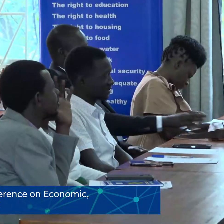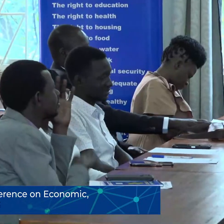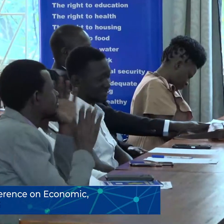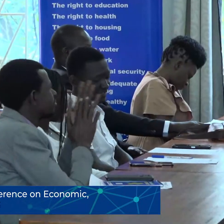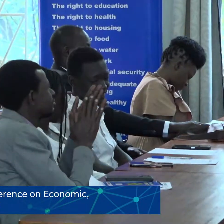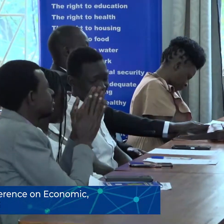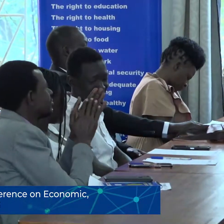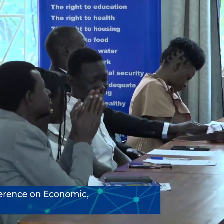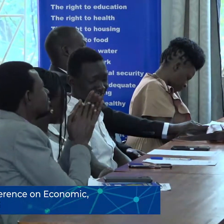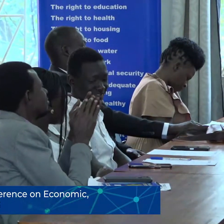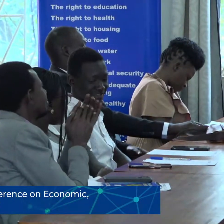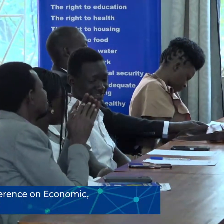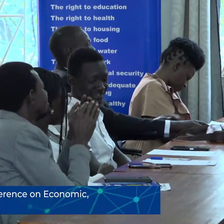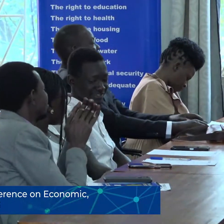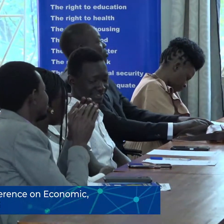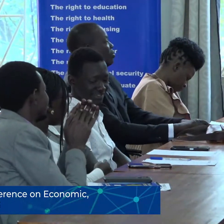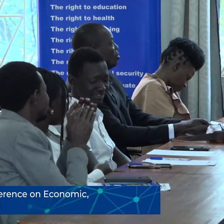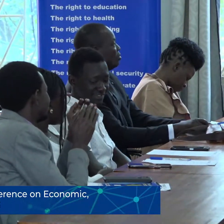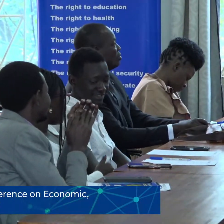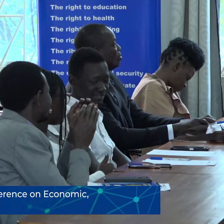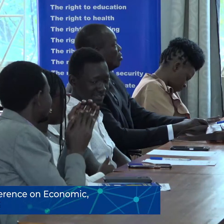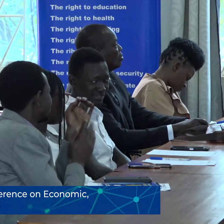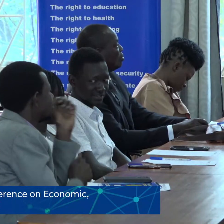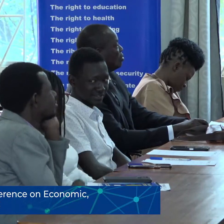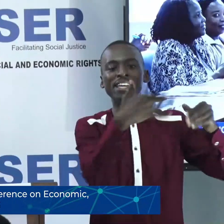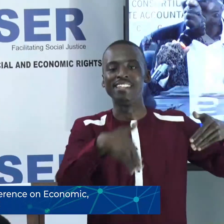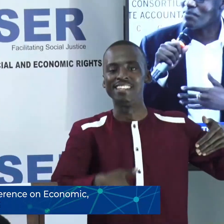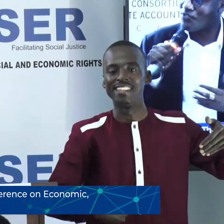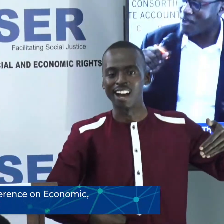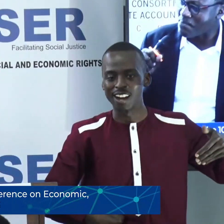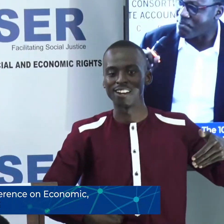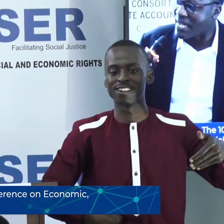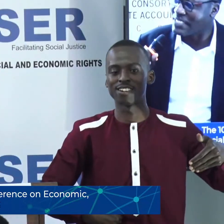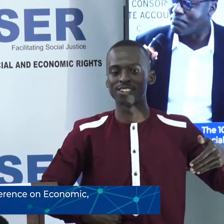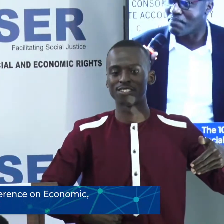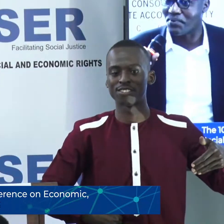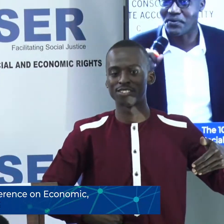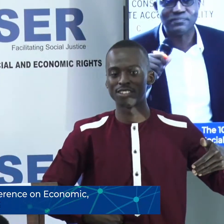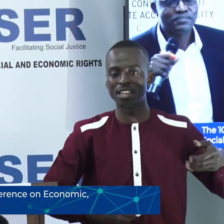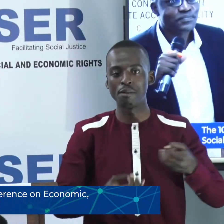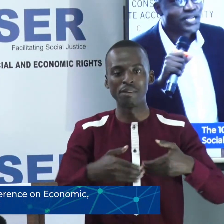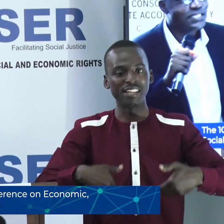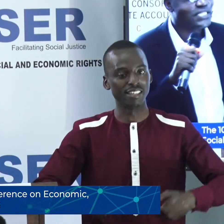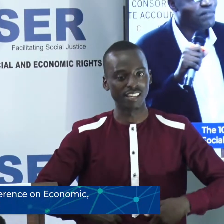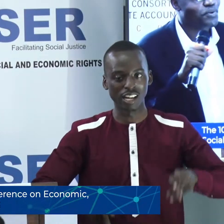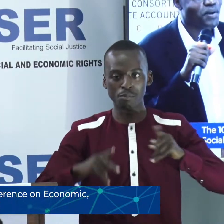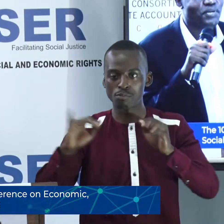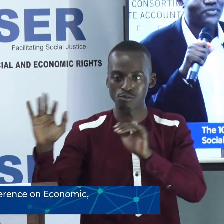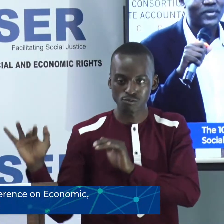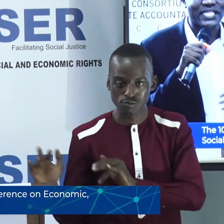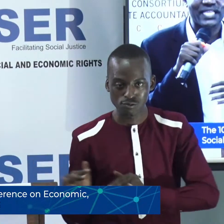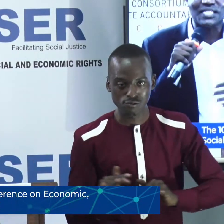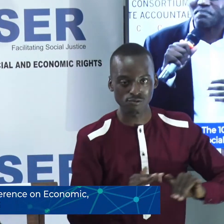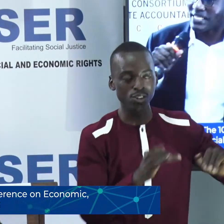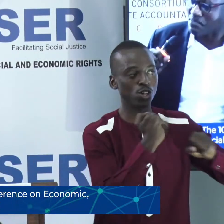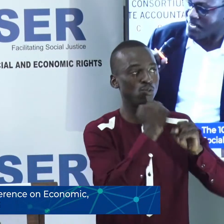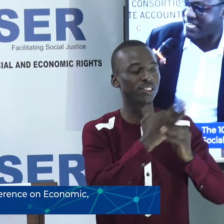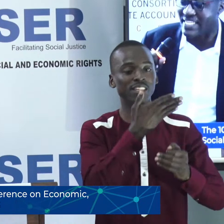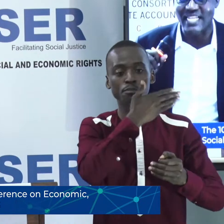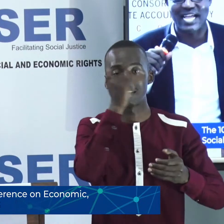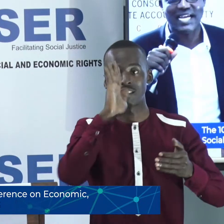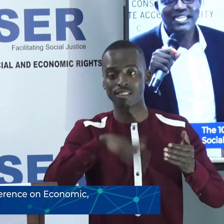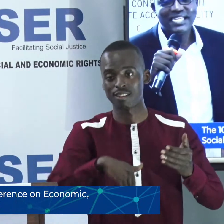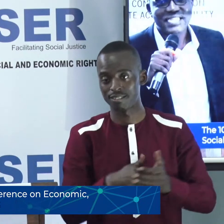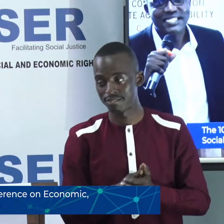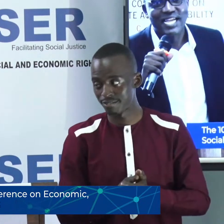position has since been taken by so many young, more vibrant people that are probably doing things much better